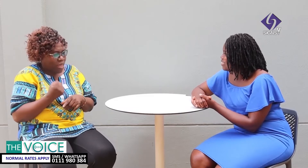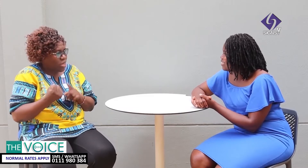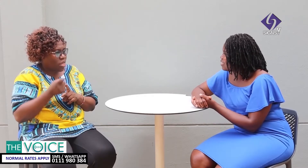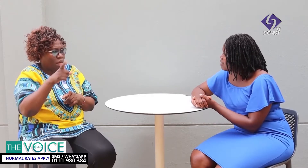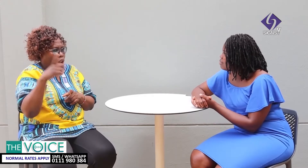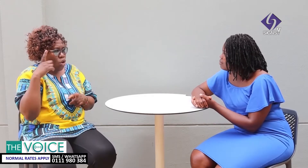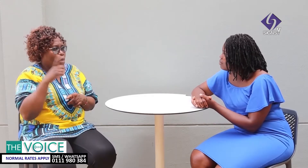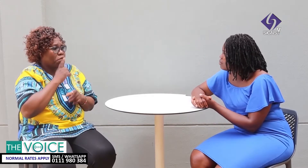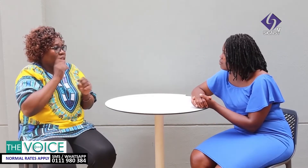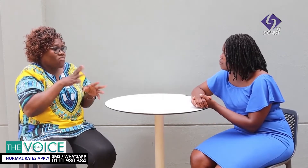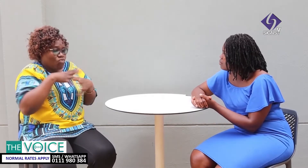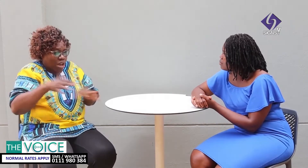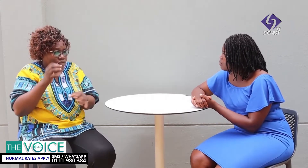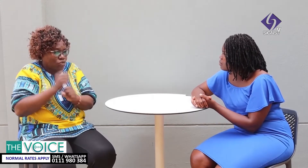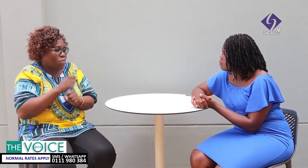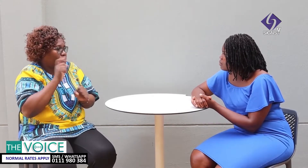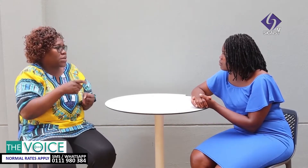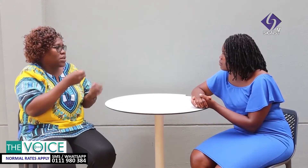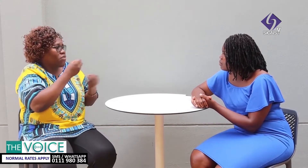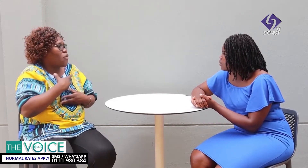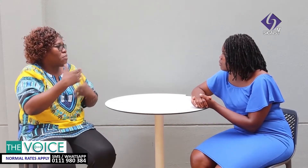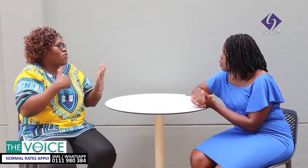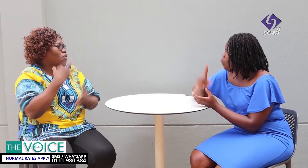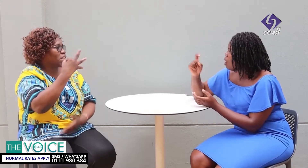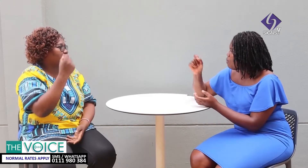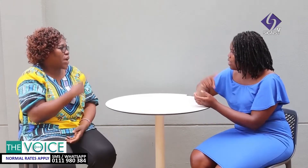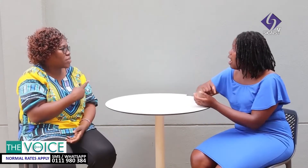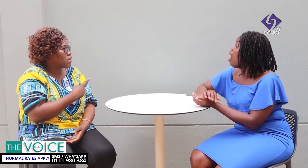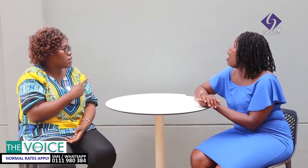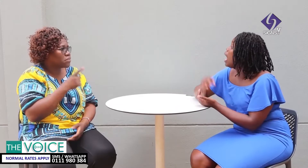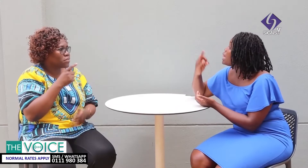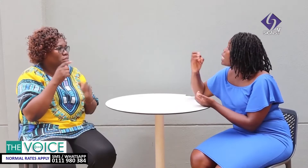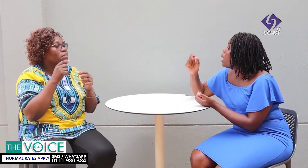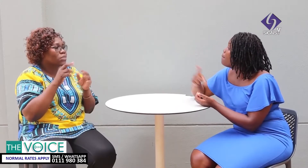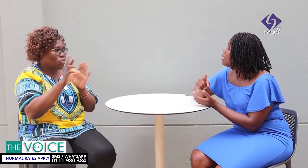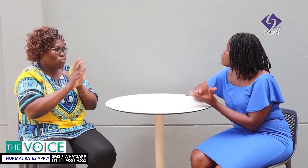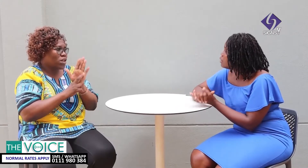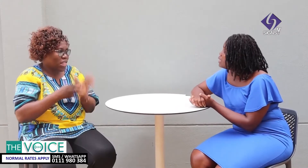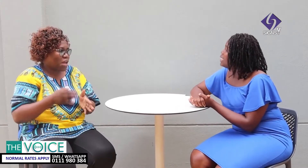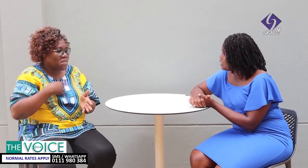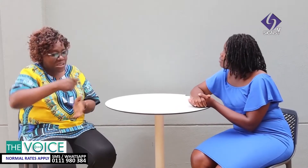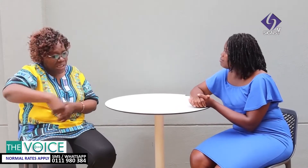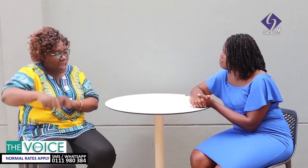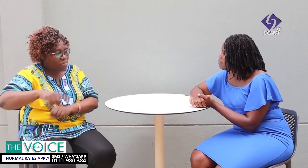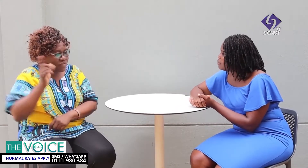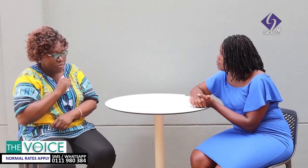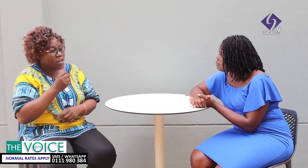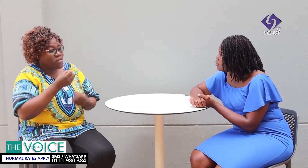I realized I had to inform my boss that I'm actually leaving the job, and this